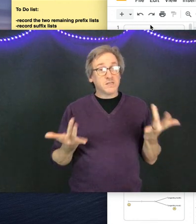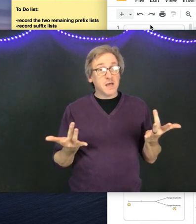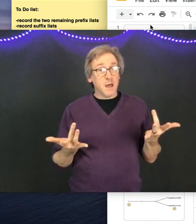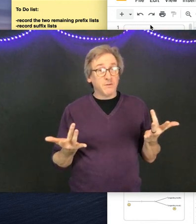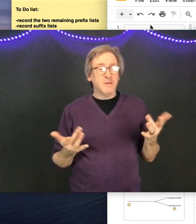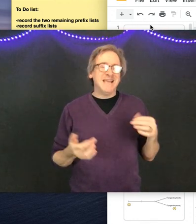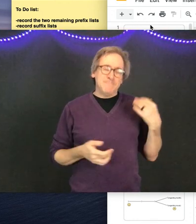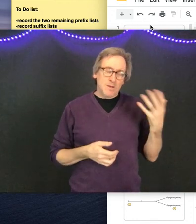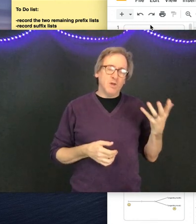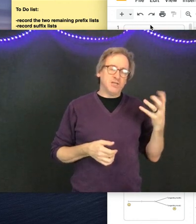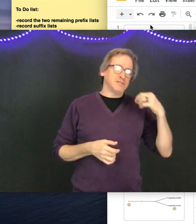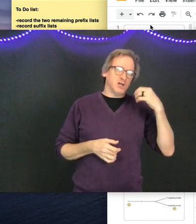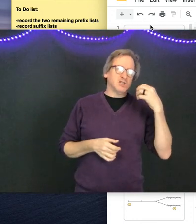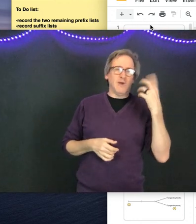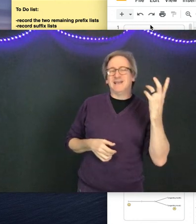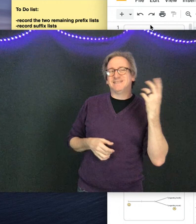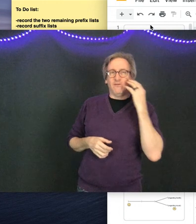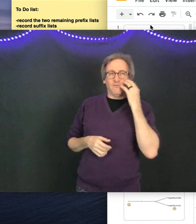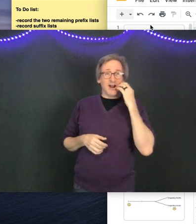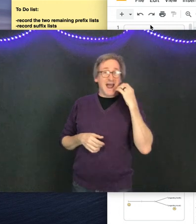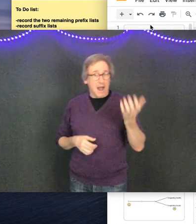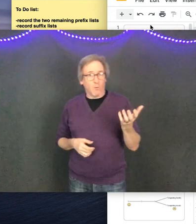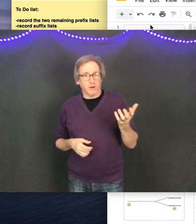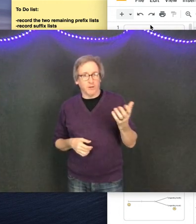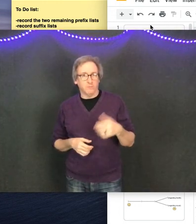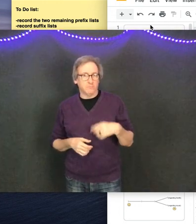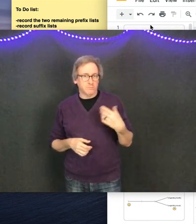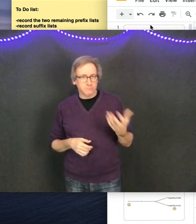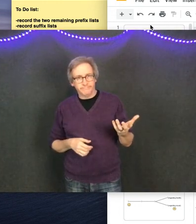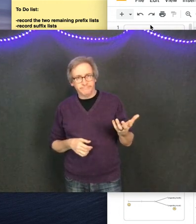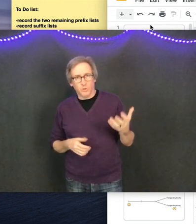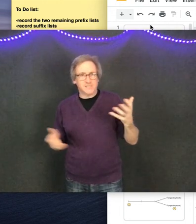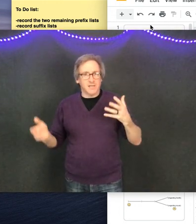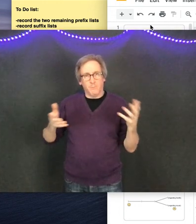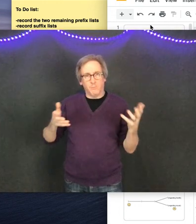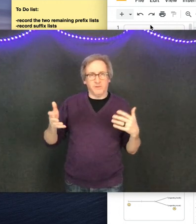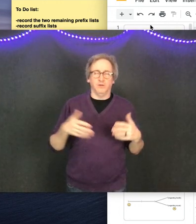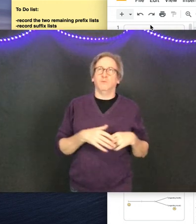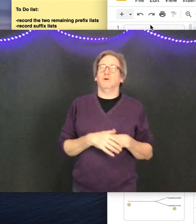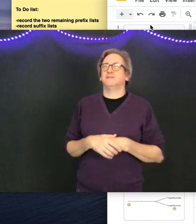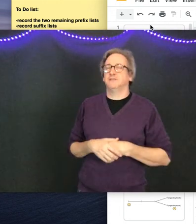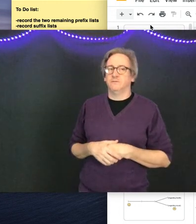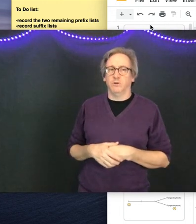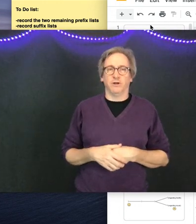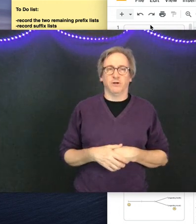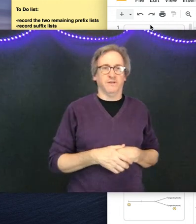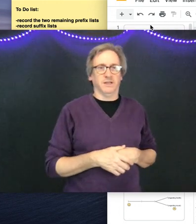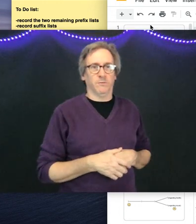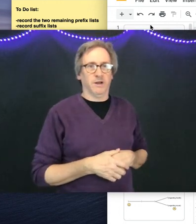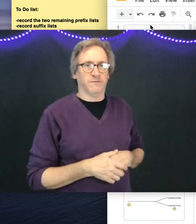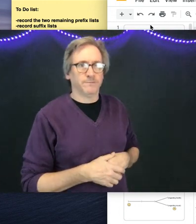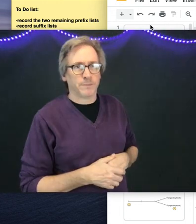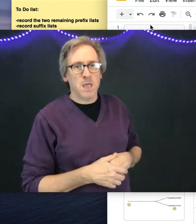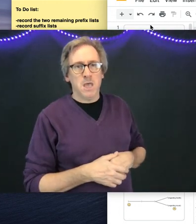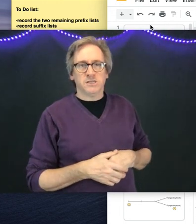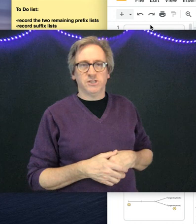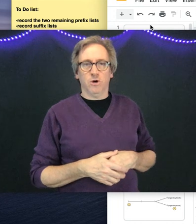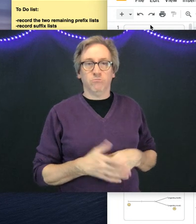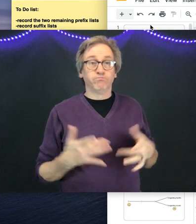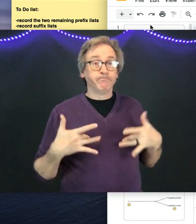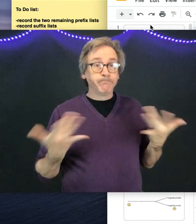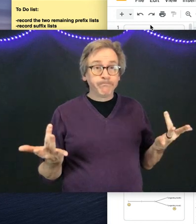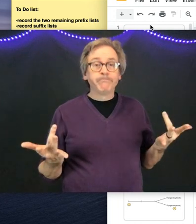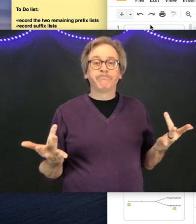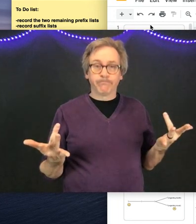So what's up? Which is also ASL for how are you? What's up with you? What are you feeling? Whatever.